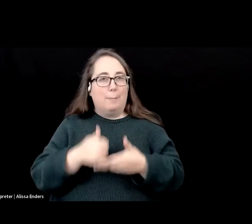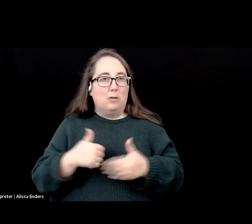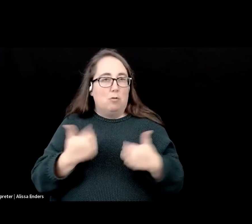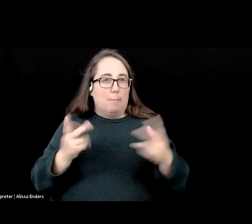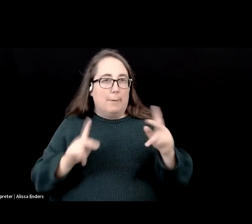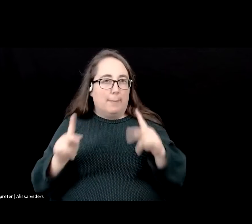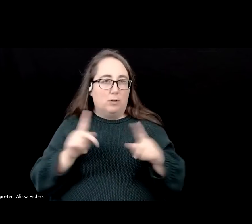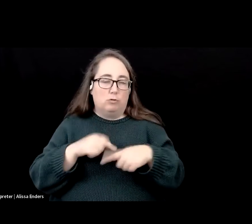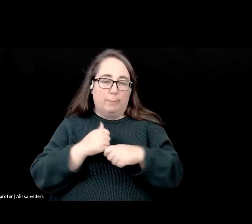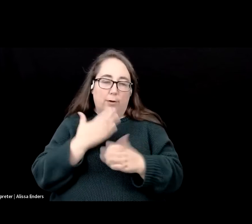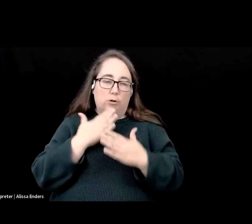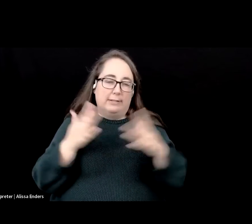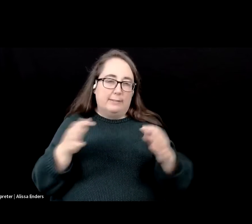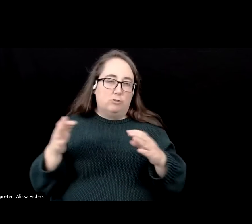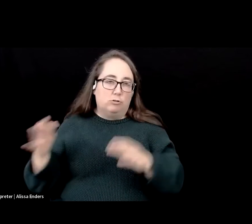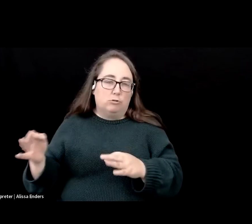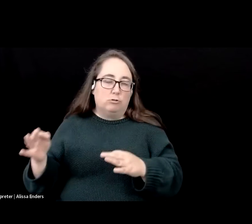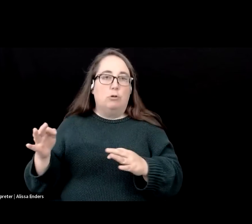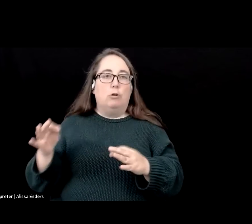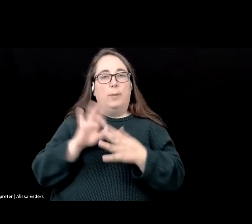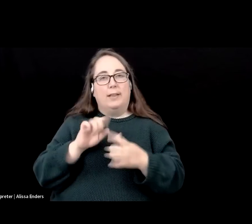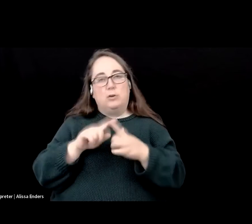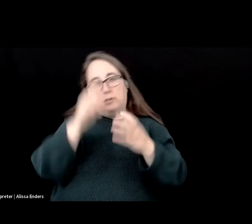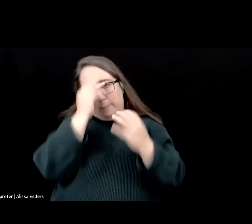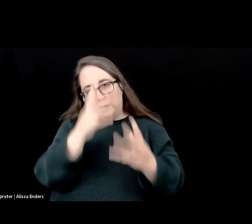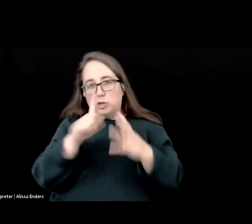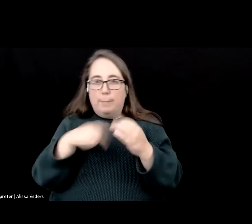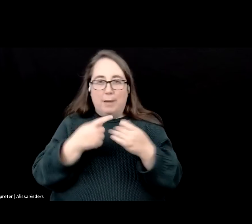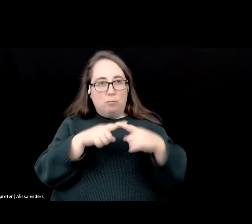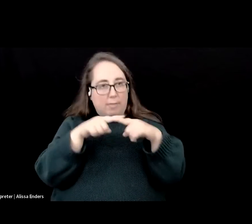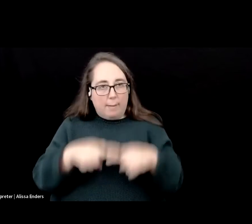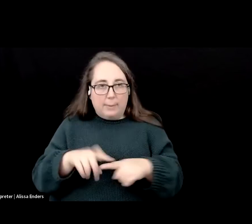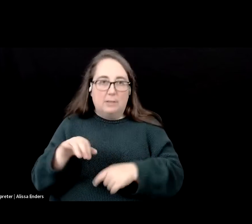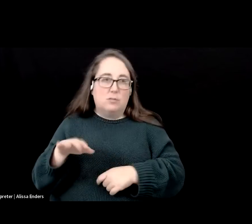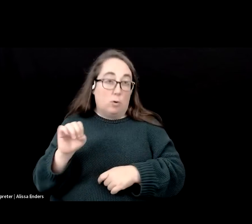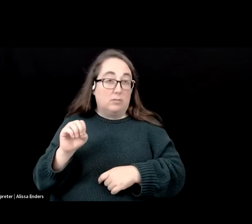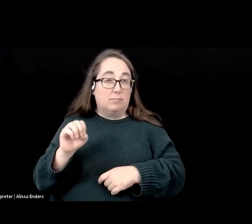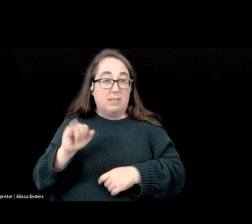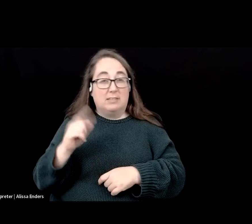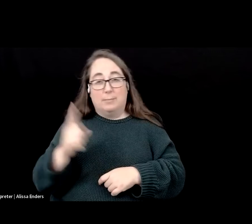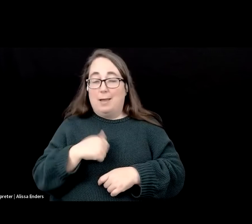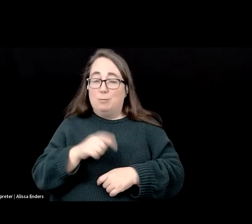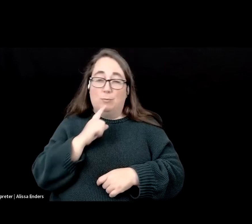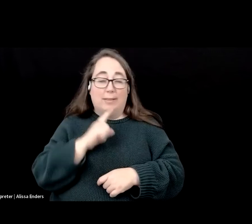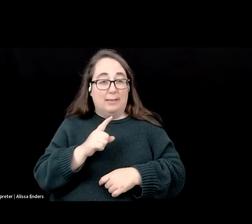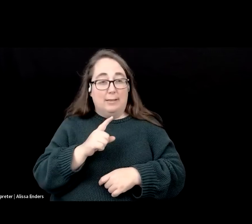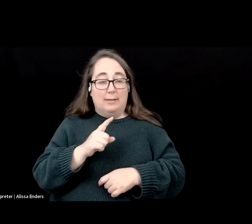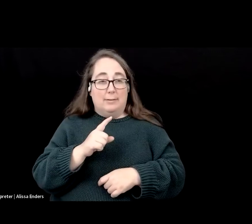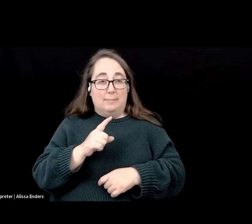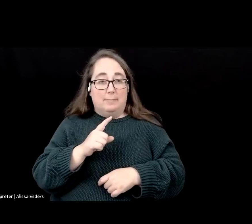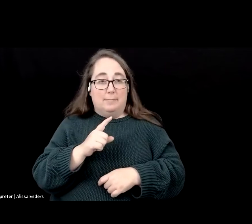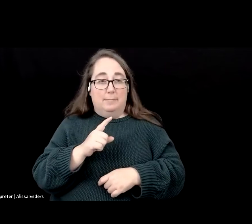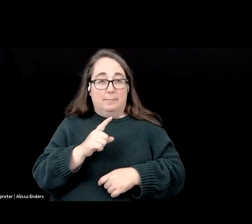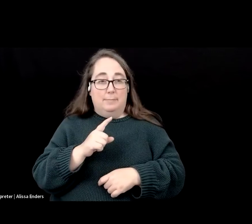young people make good decisions around information, around reliability of sources, That's something that I would argue maybe